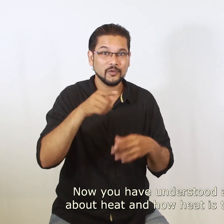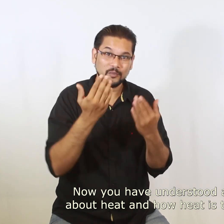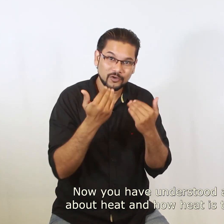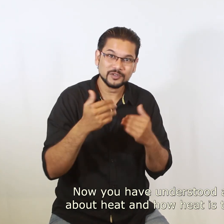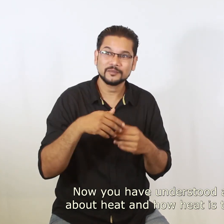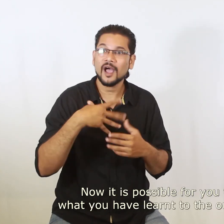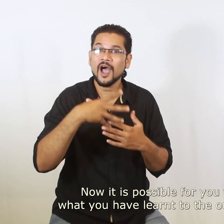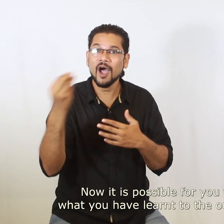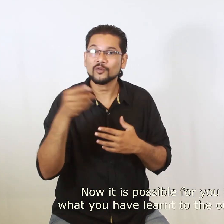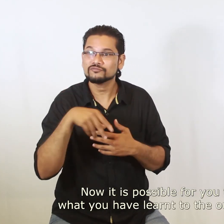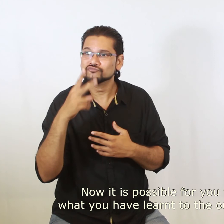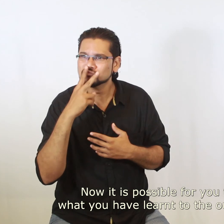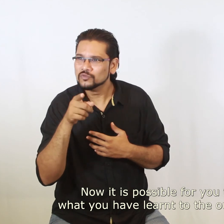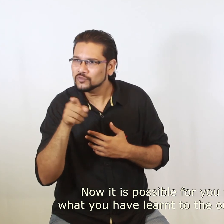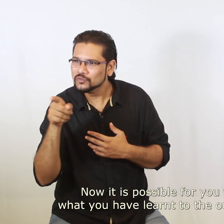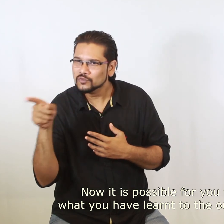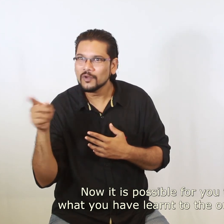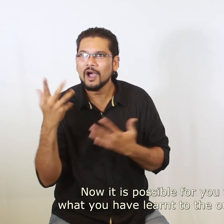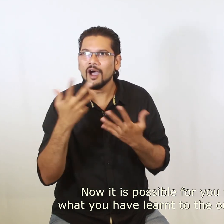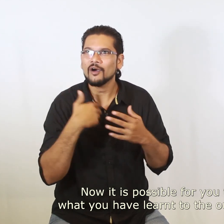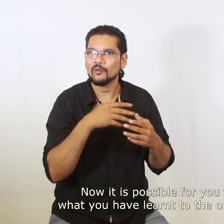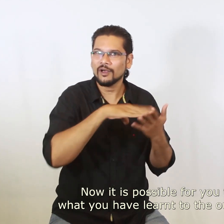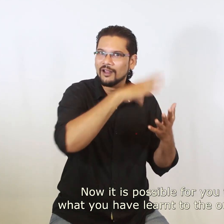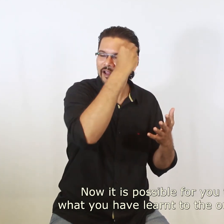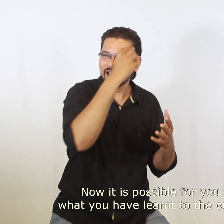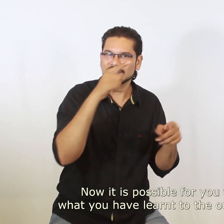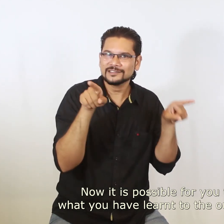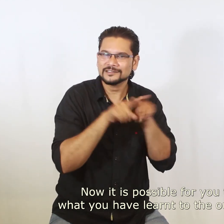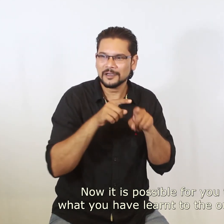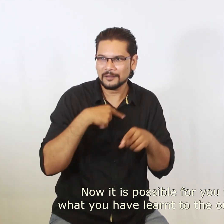Now it is possible for you to relate what you have learned to the outside world.